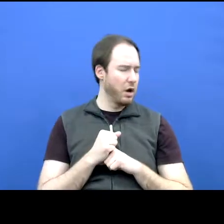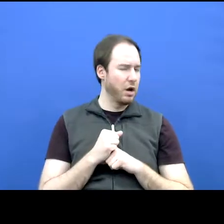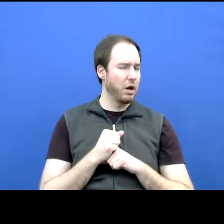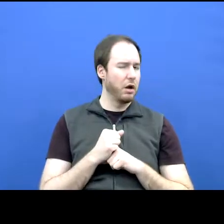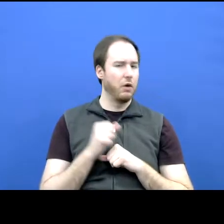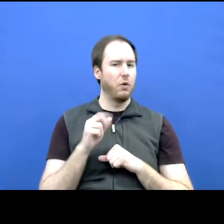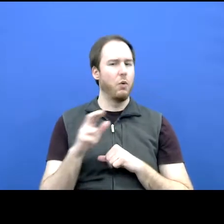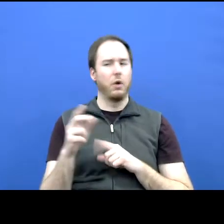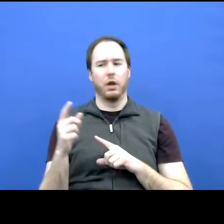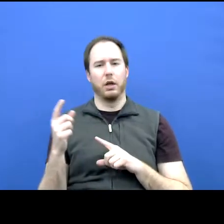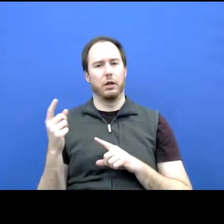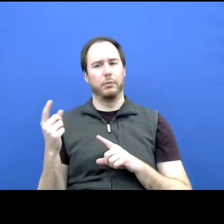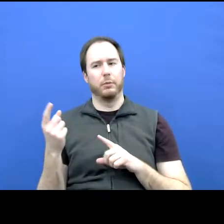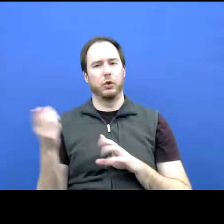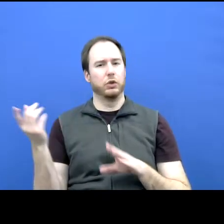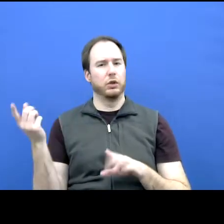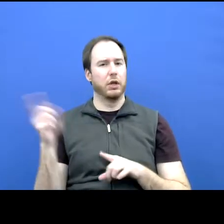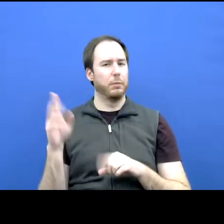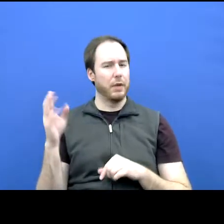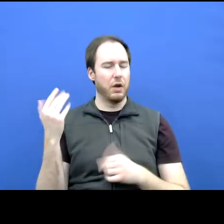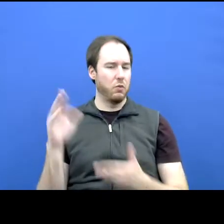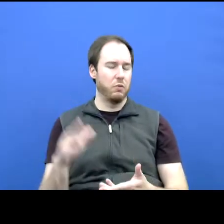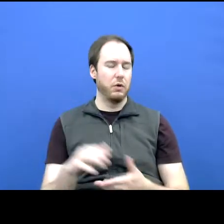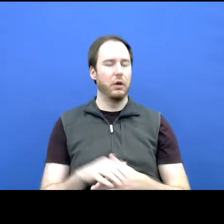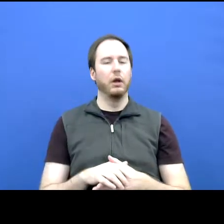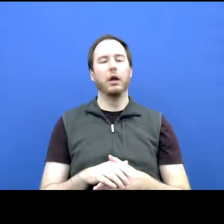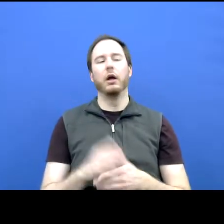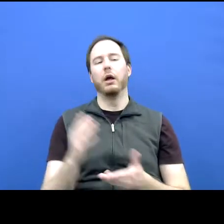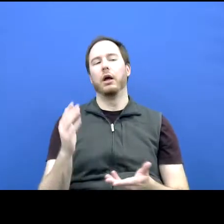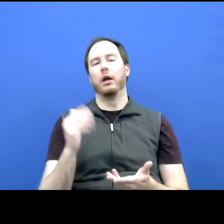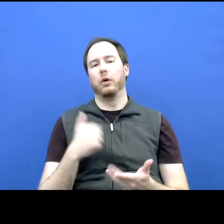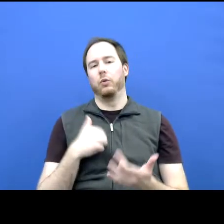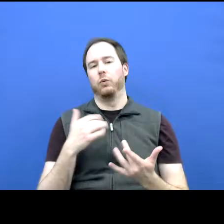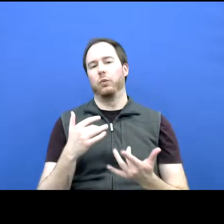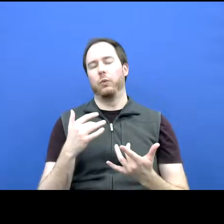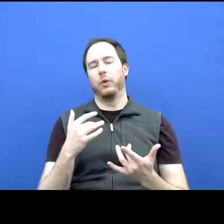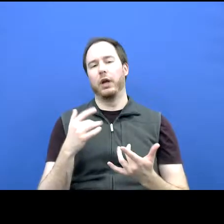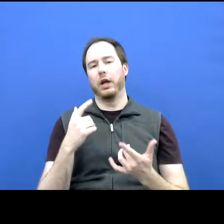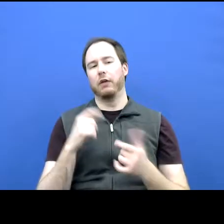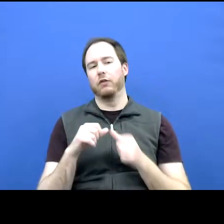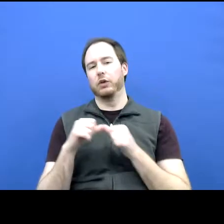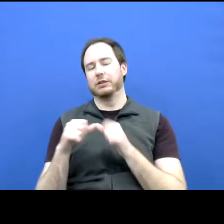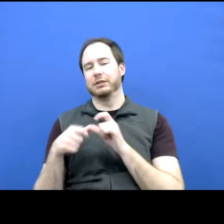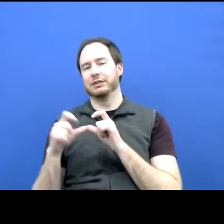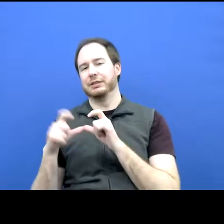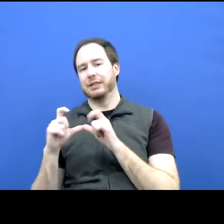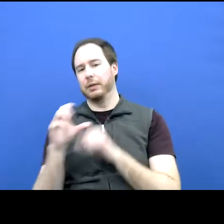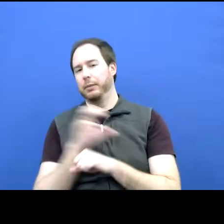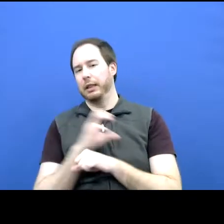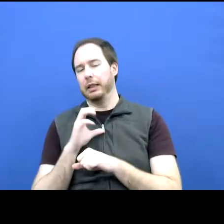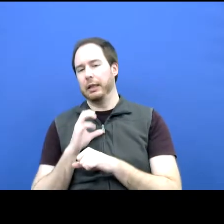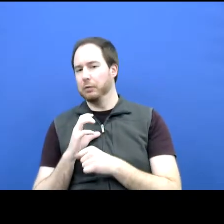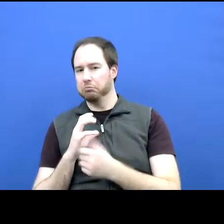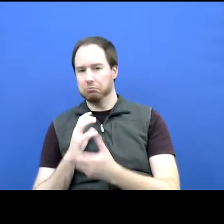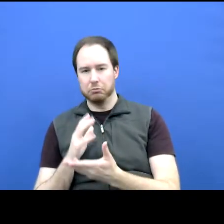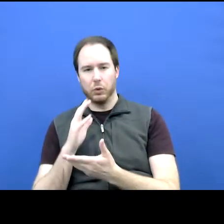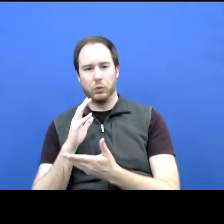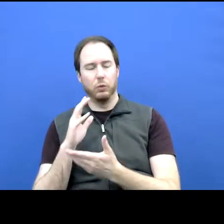or if they have somebody coming to them. And then also I'm just waiting on the sustainability committee when they'll